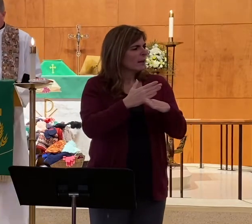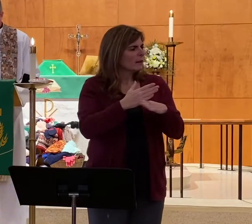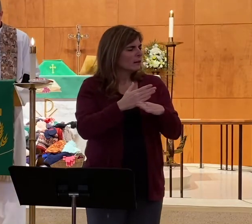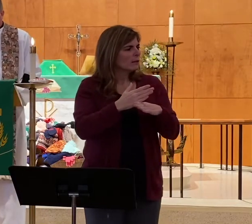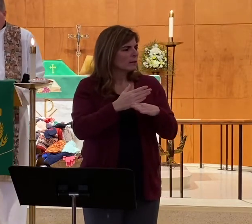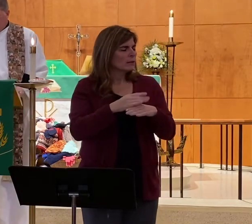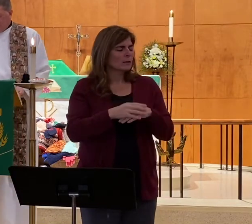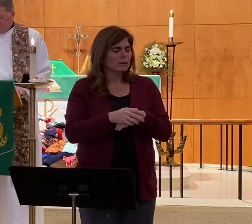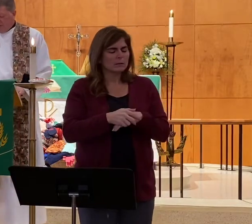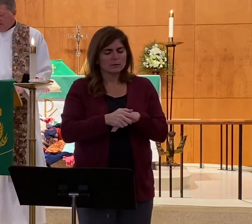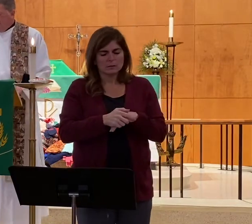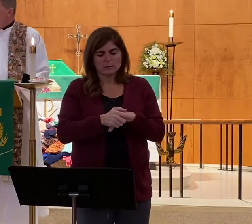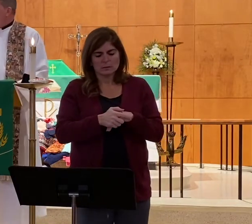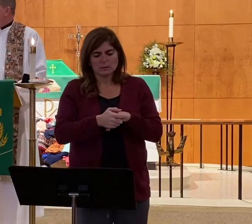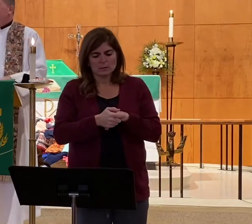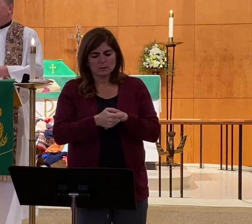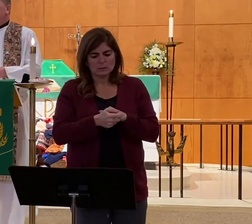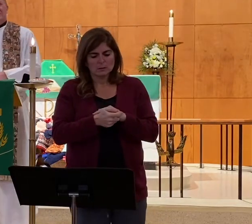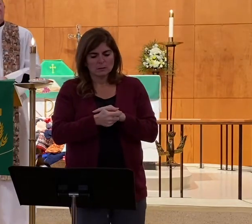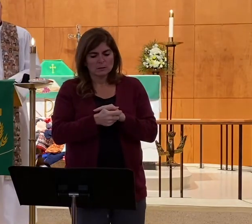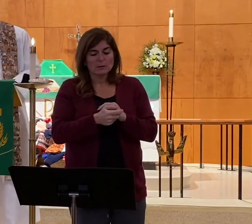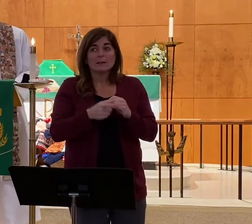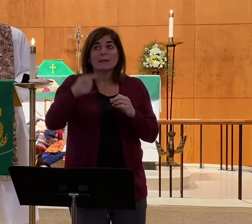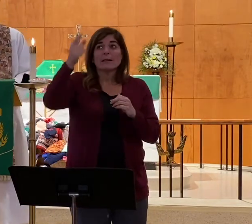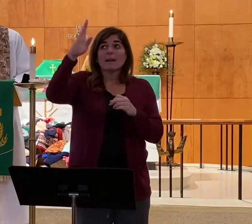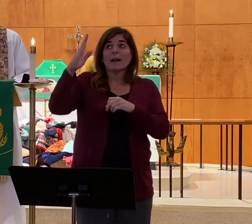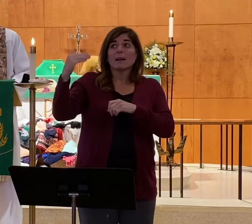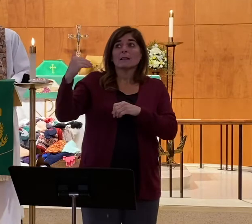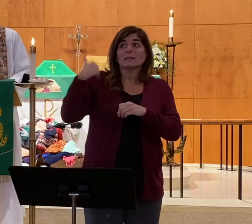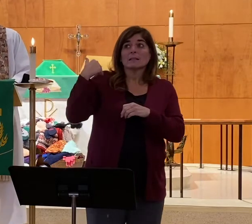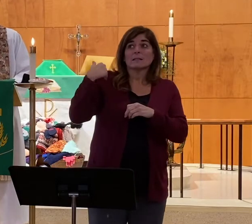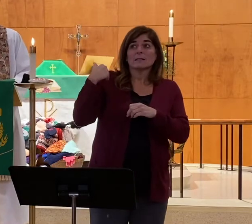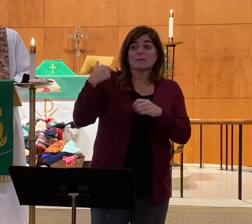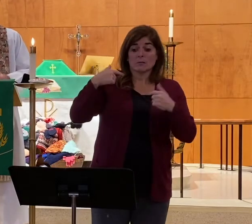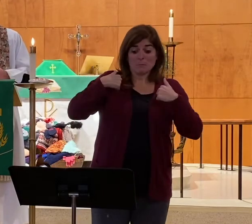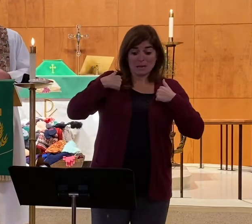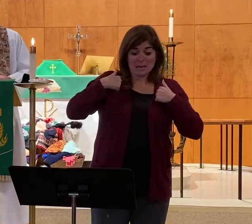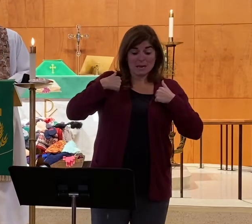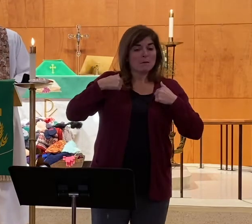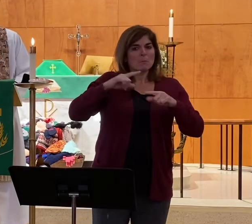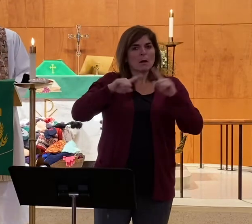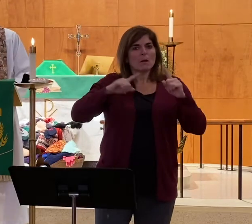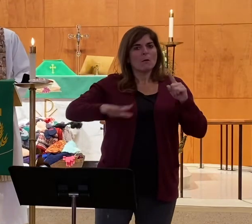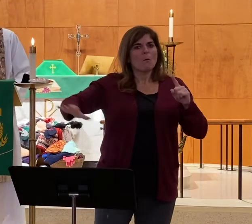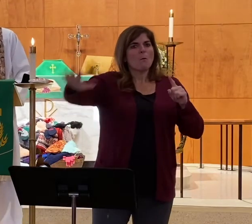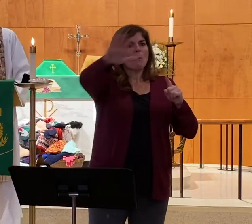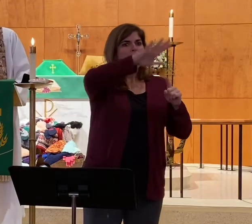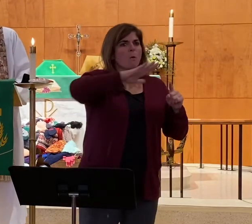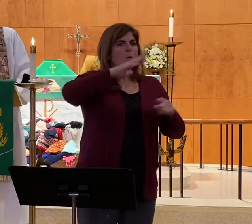Because it involves a message of what God has done, not just for you, but for the whole world.